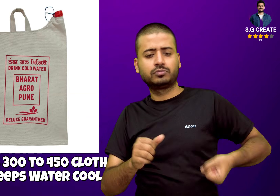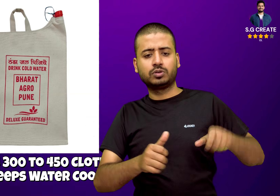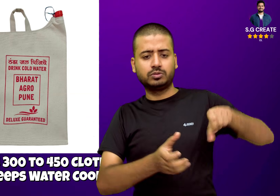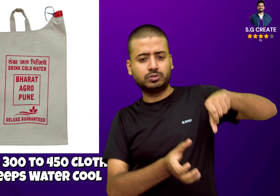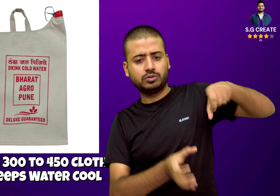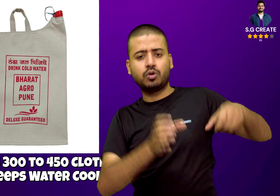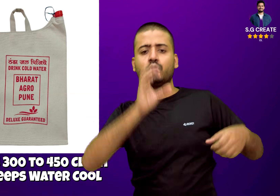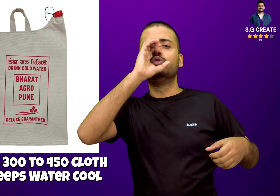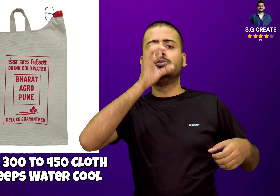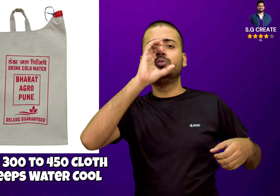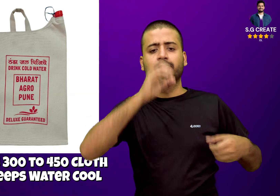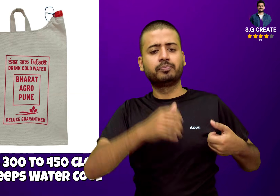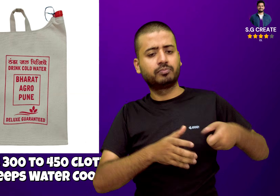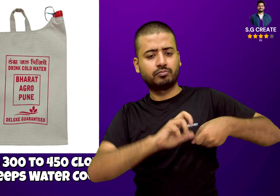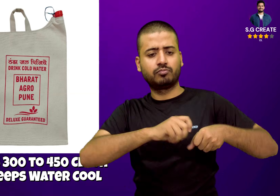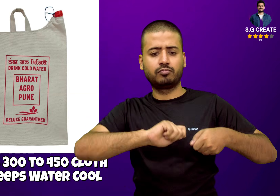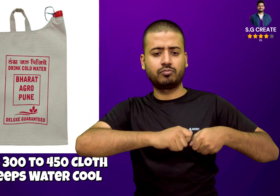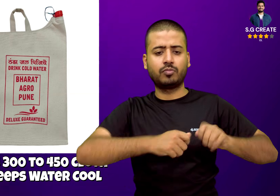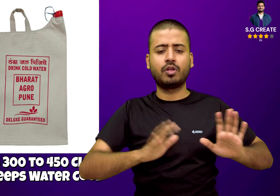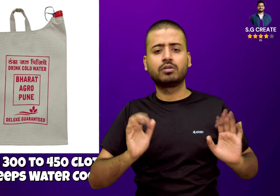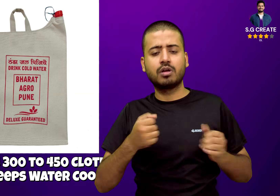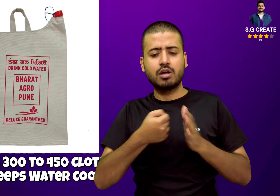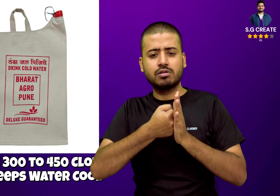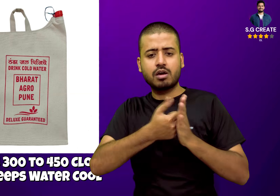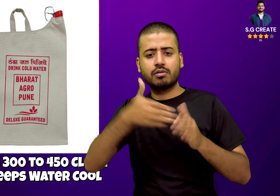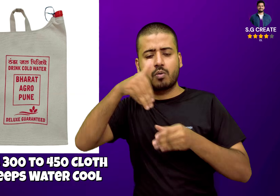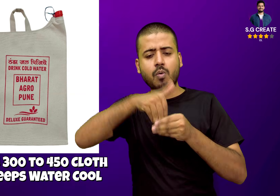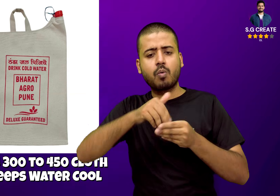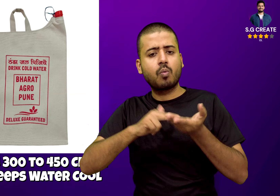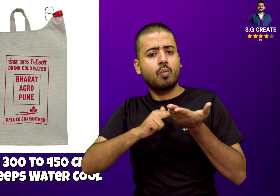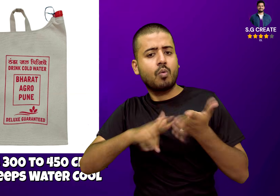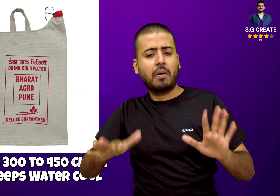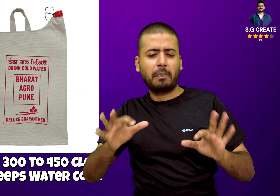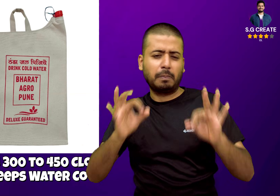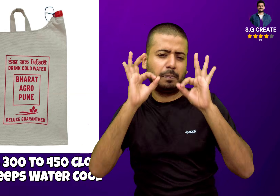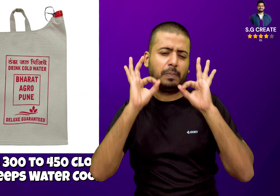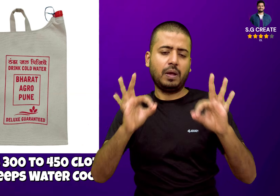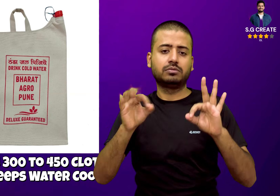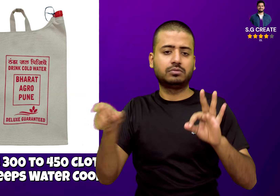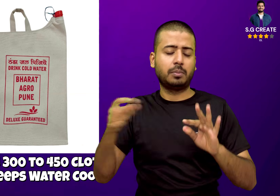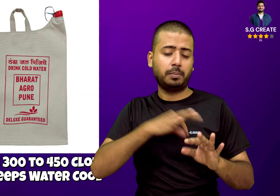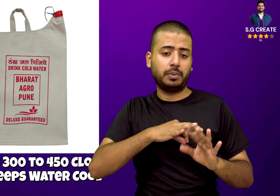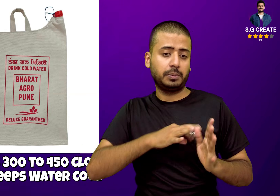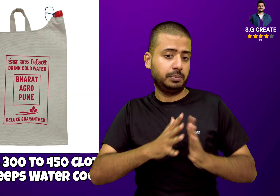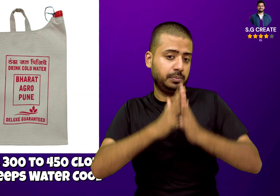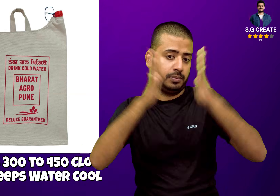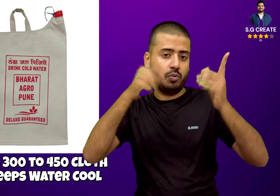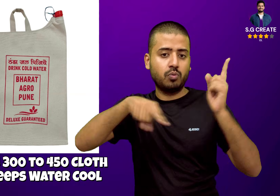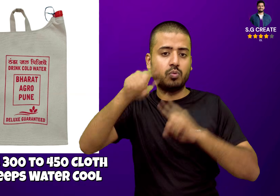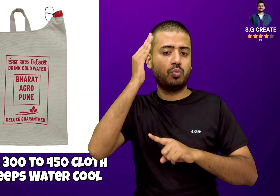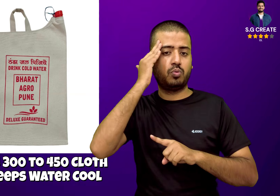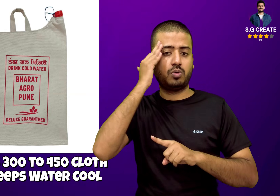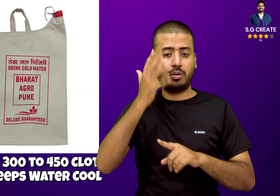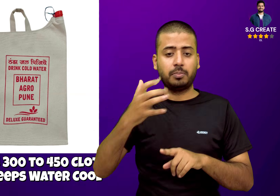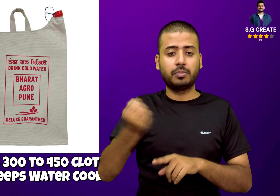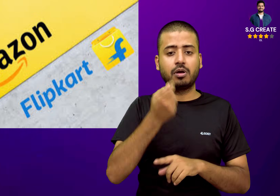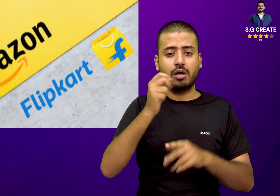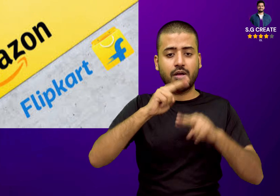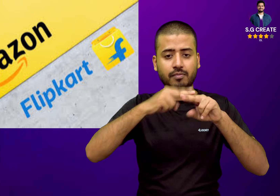Daily water changes. Empty and refresh the water inside both the bag and the bucket every 24 hours. This process